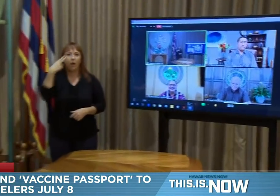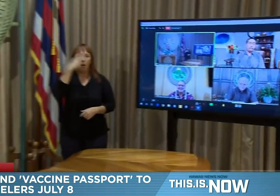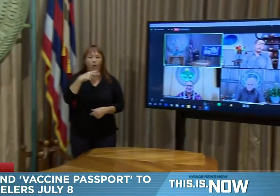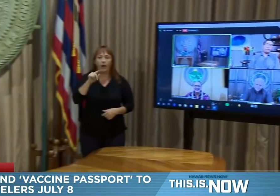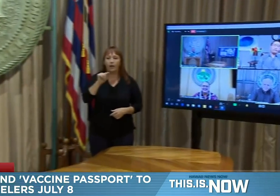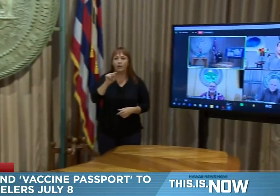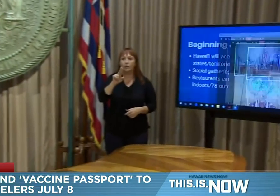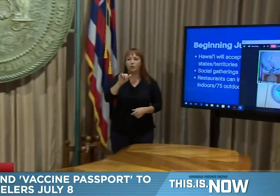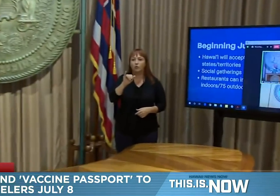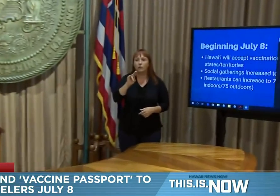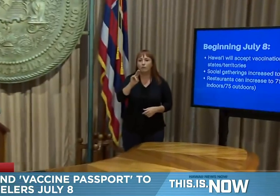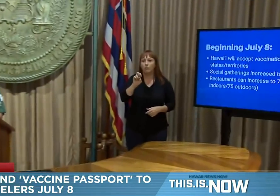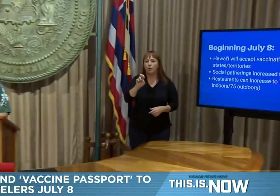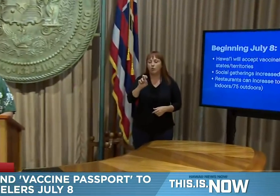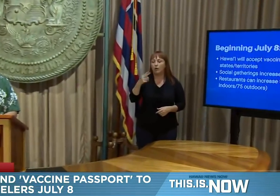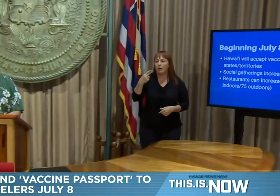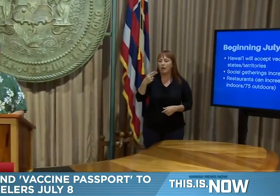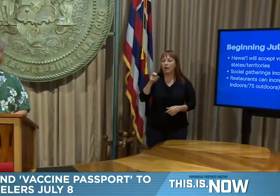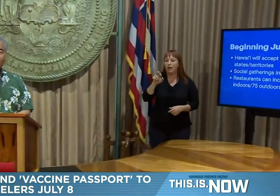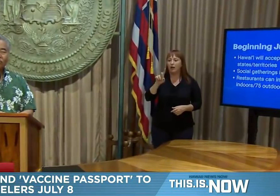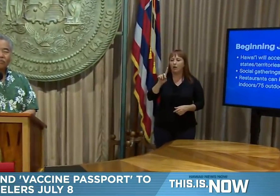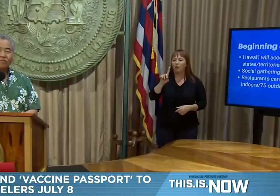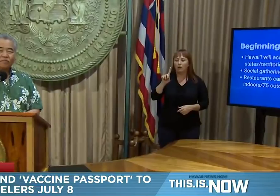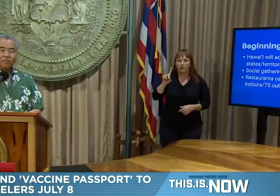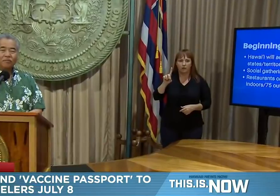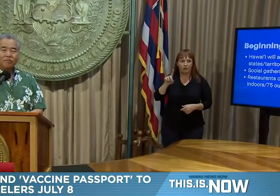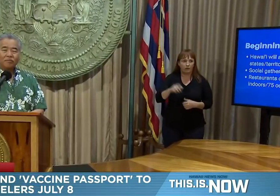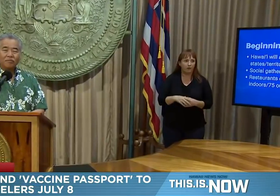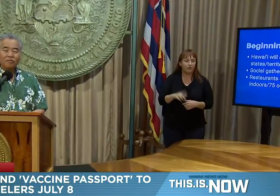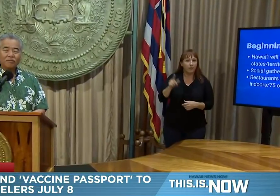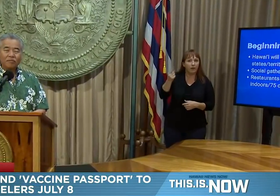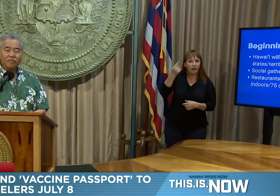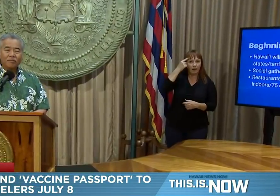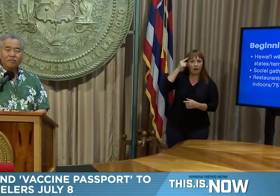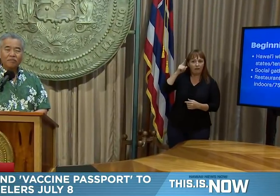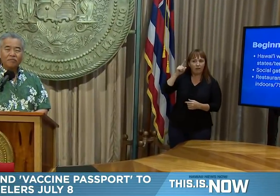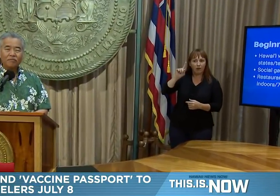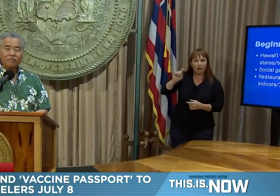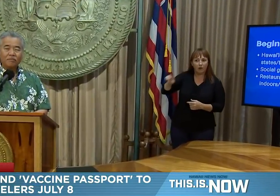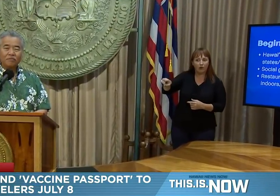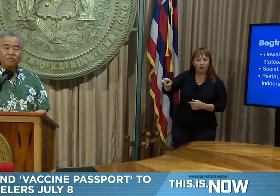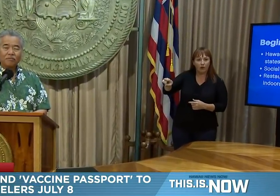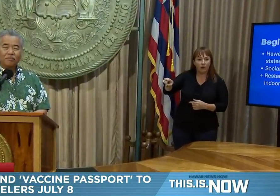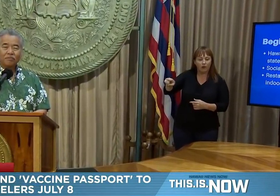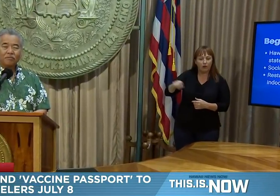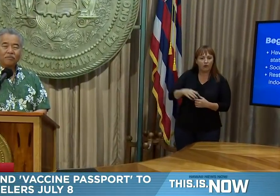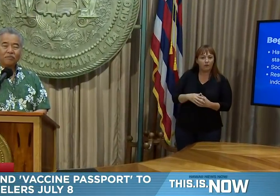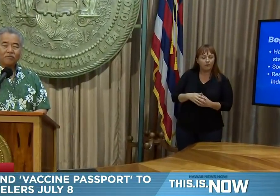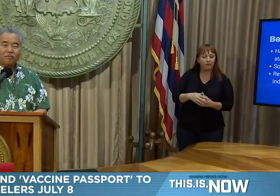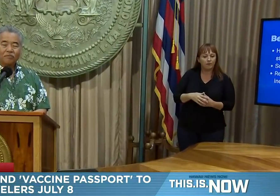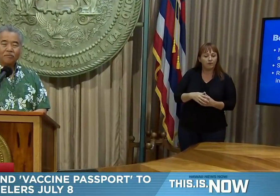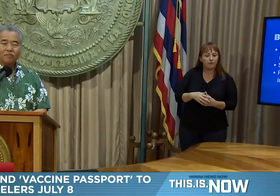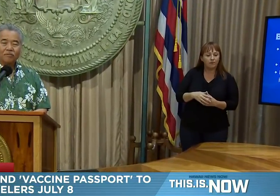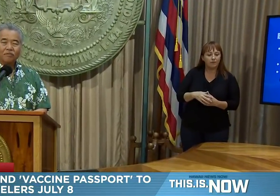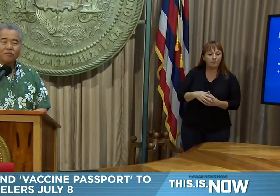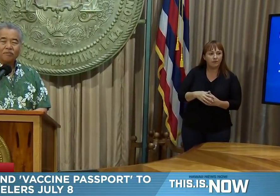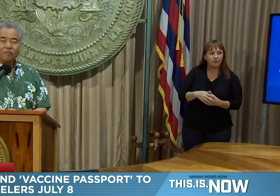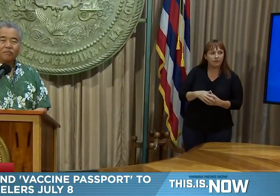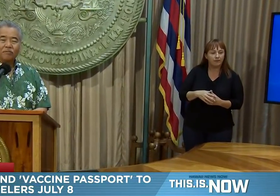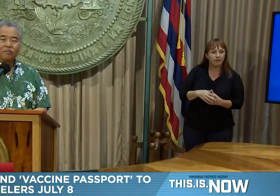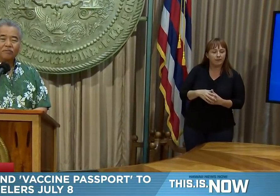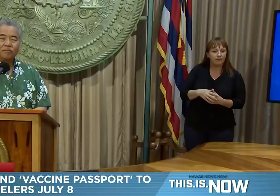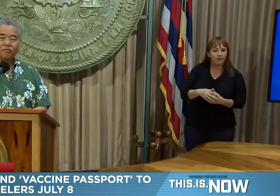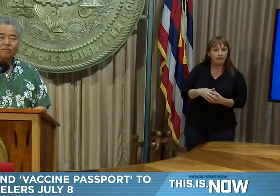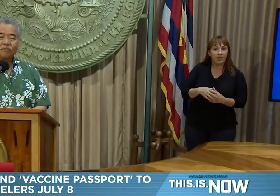Herald. Steph? Hey, this is for the governor. I was wondering what kind of impact you might think that